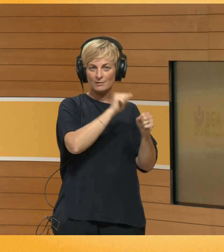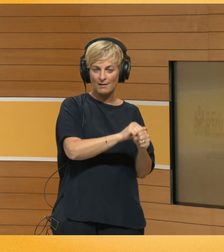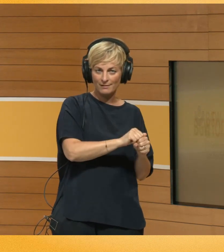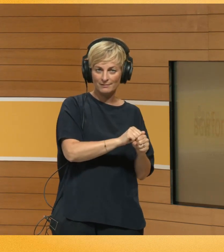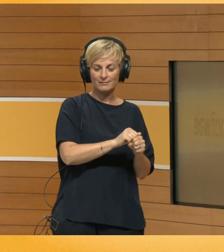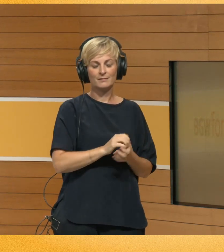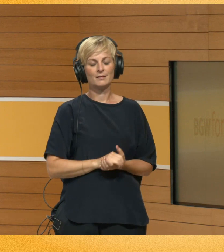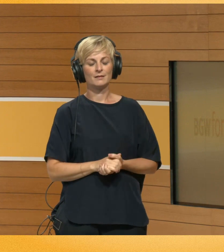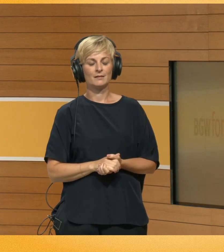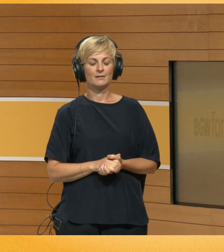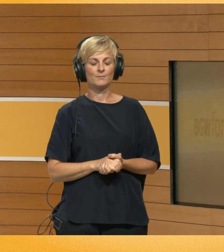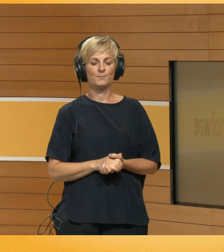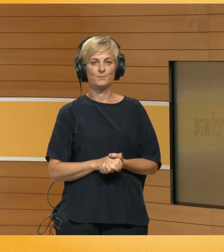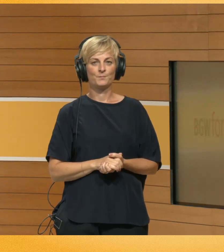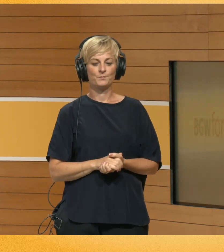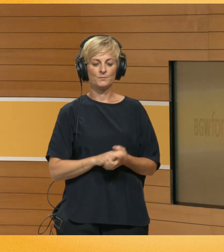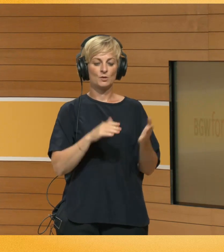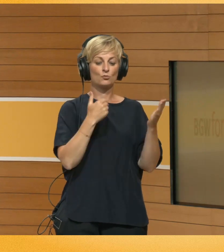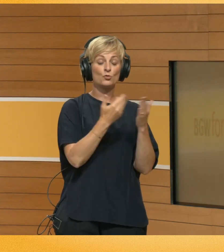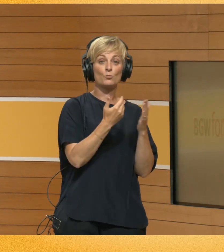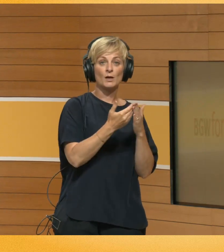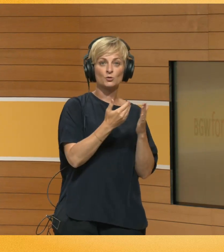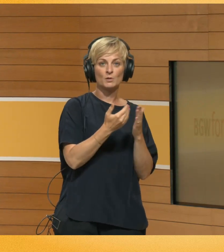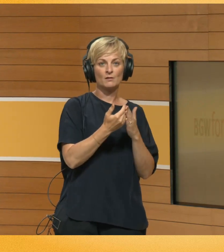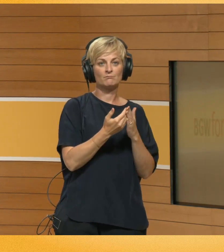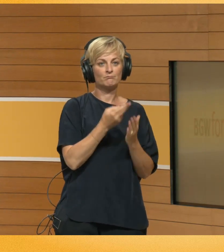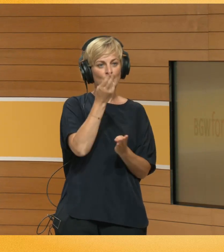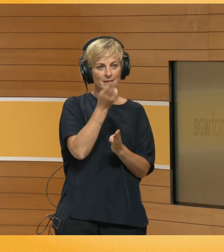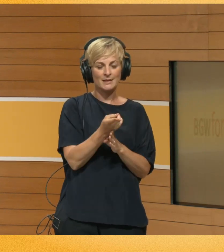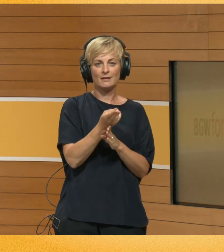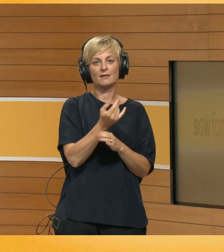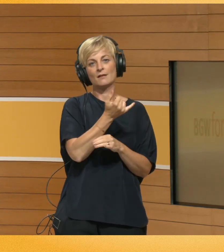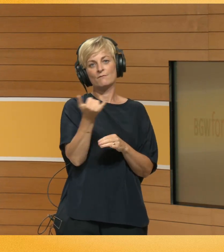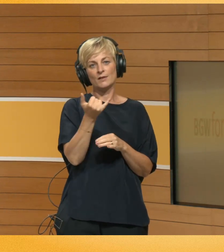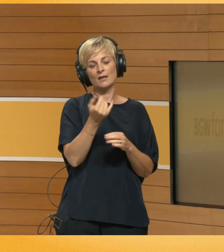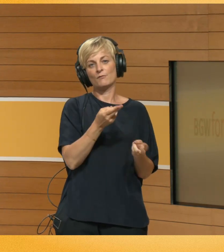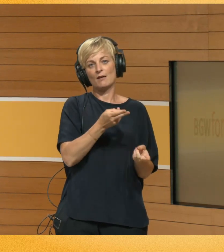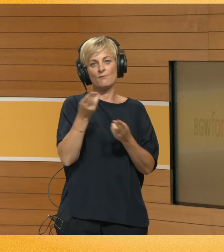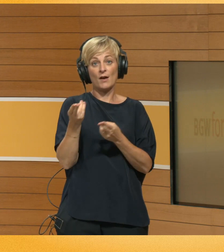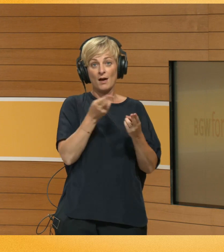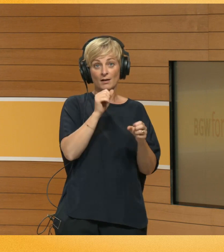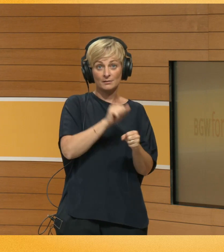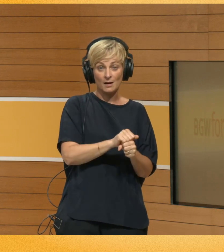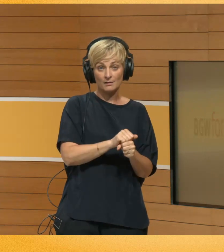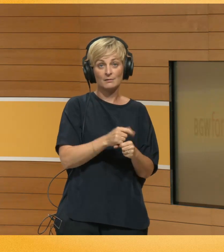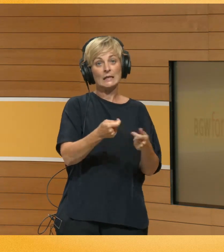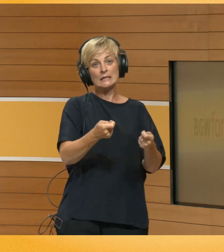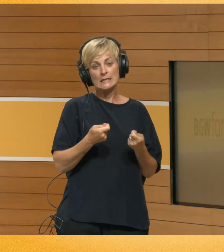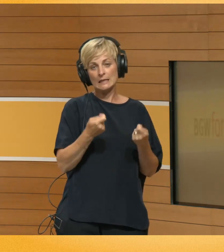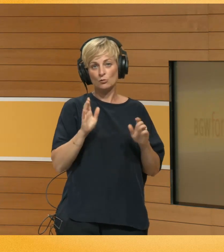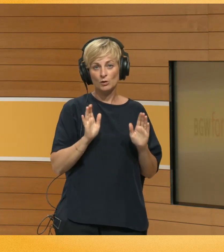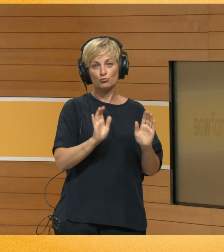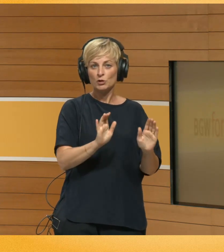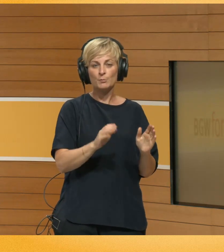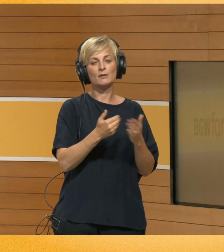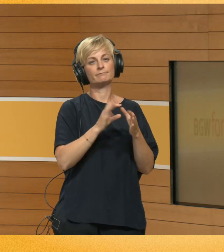you have transferring, pulling versus pushing? This is ergonomics 101, but we just put it in place